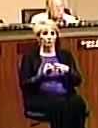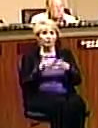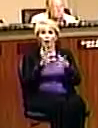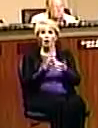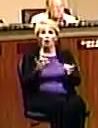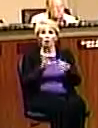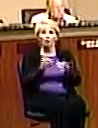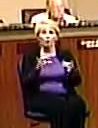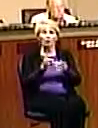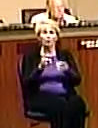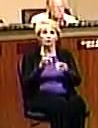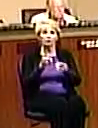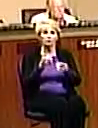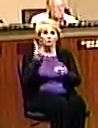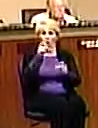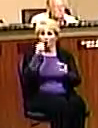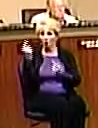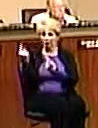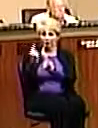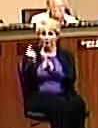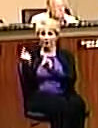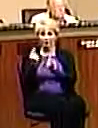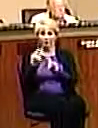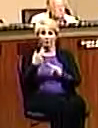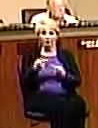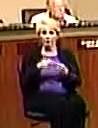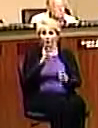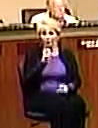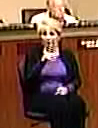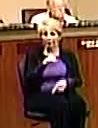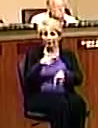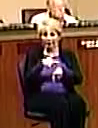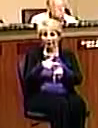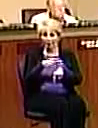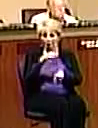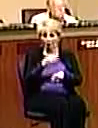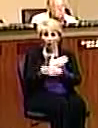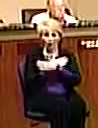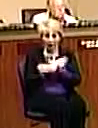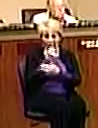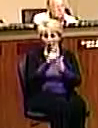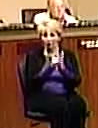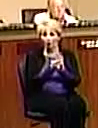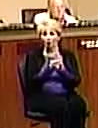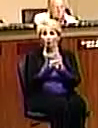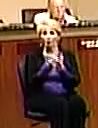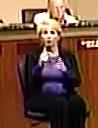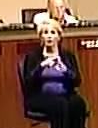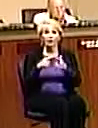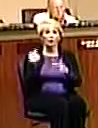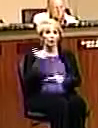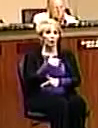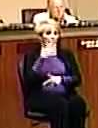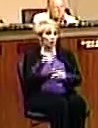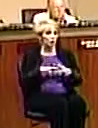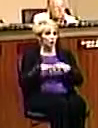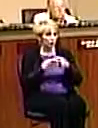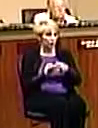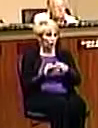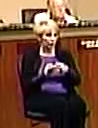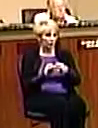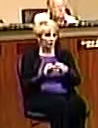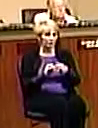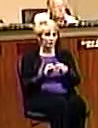comments, the appearances, to give Becky time to relax a moment, and then we will start